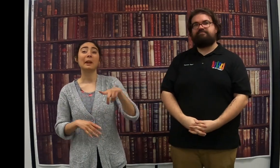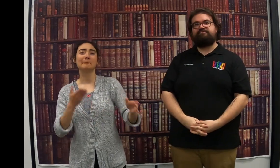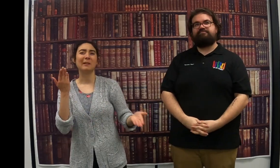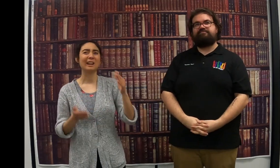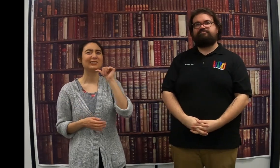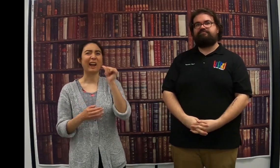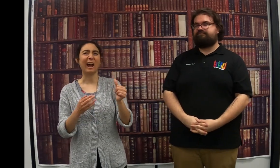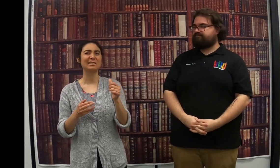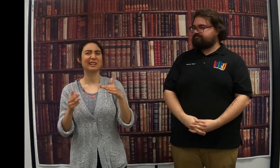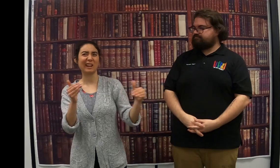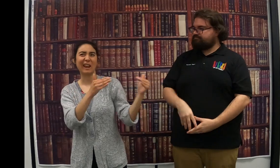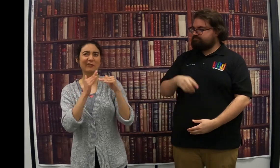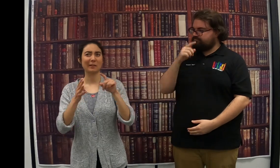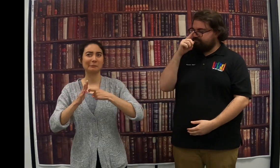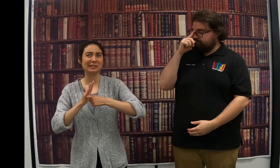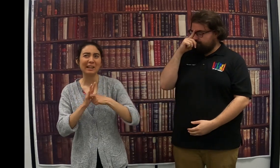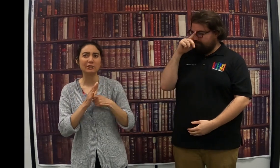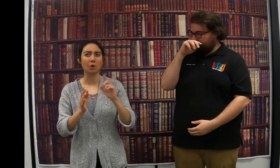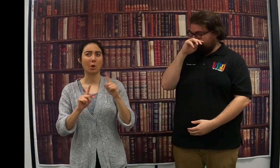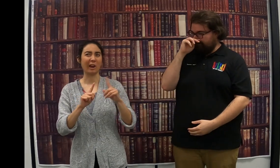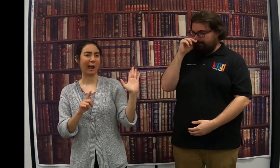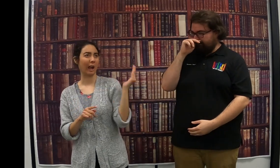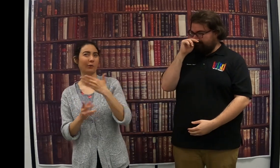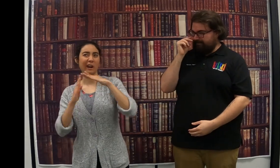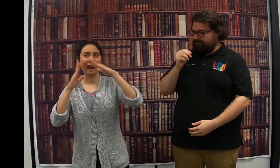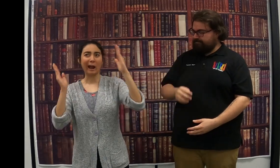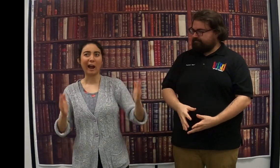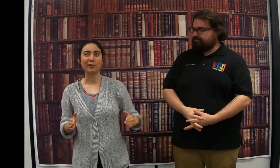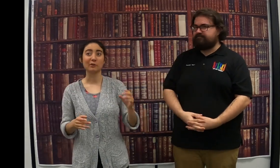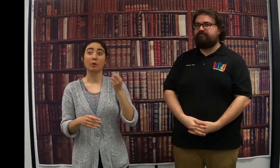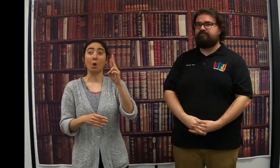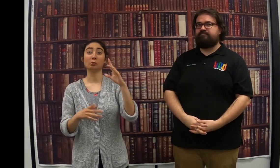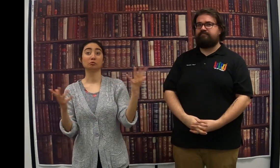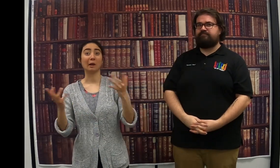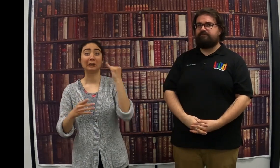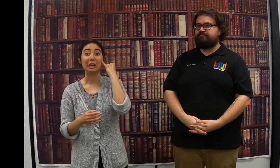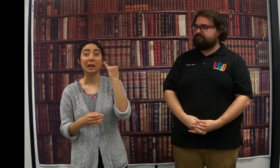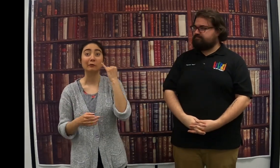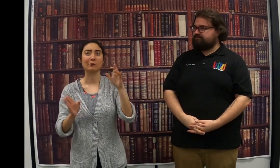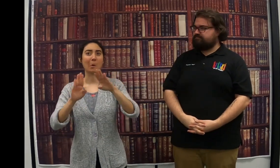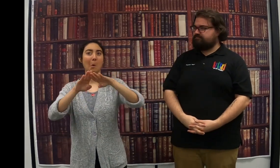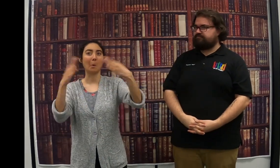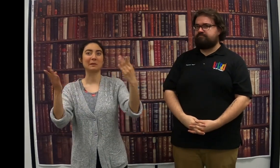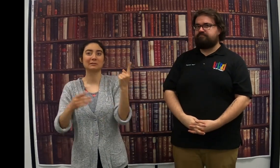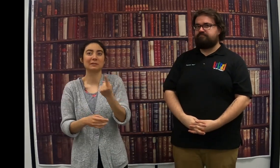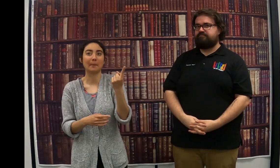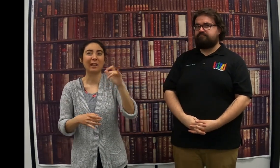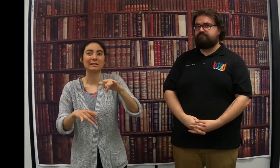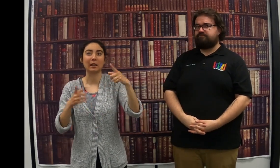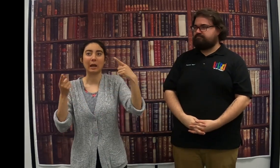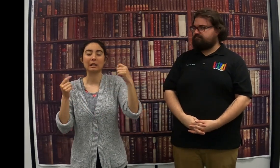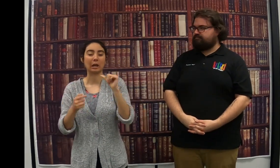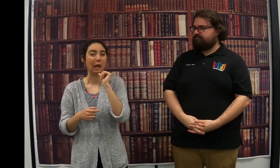They may not even be keys to our house. Or what if it opens something that hasn't appeared yet?